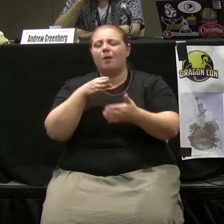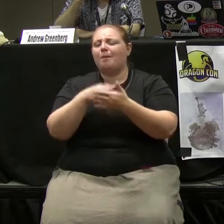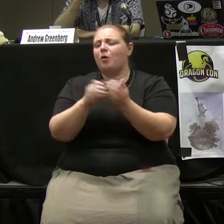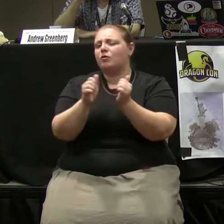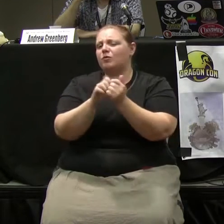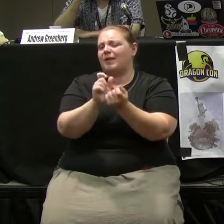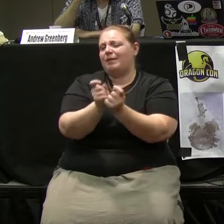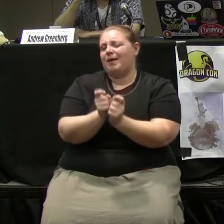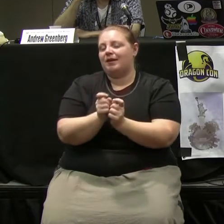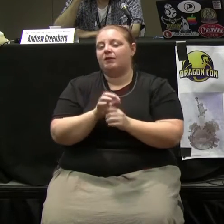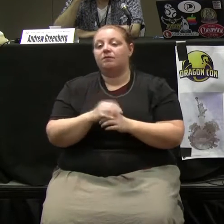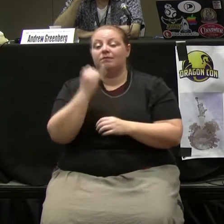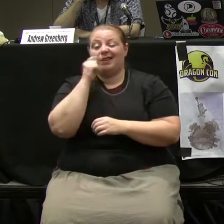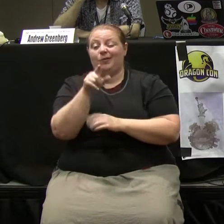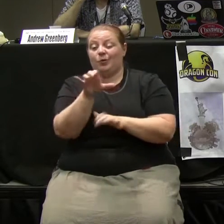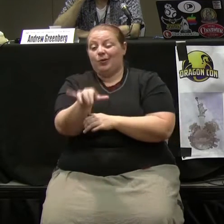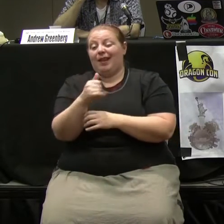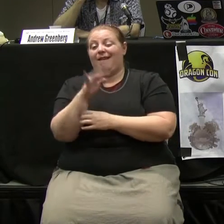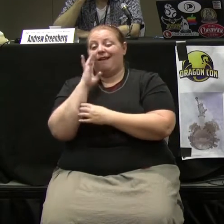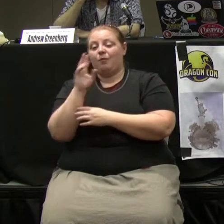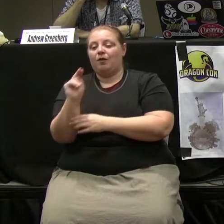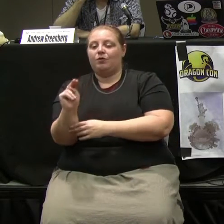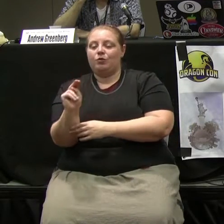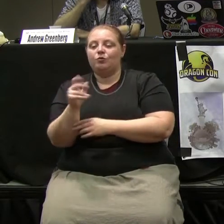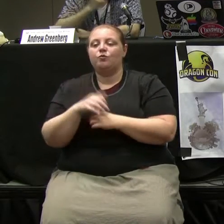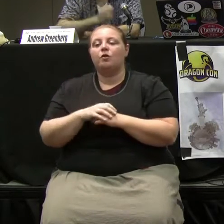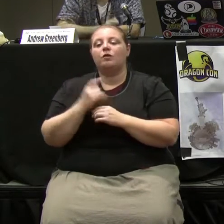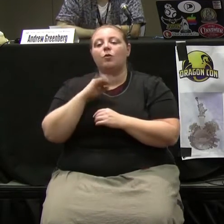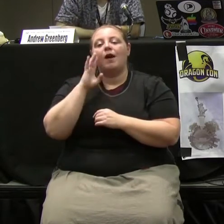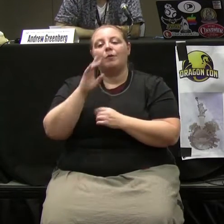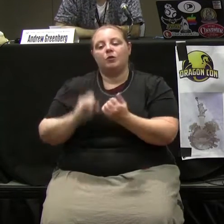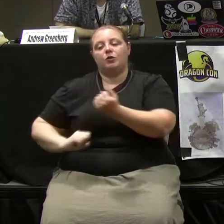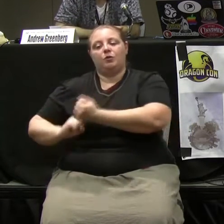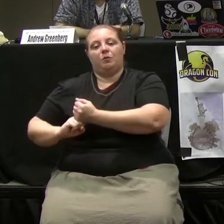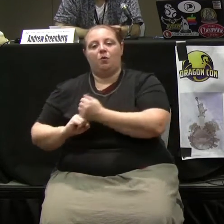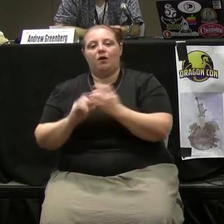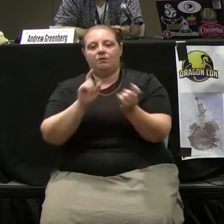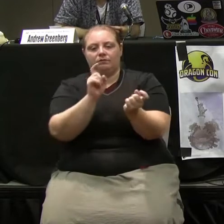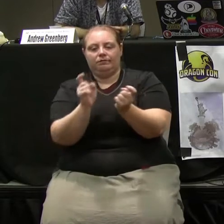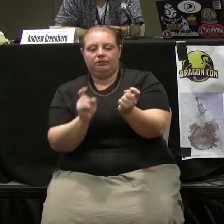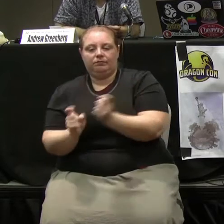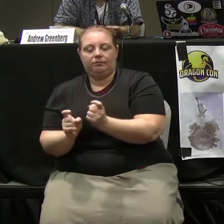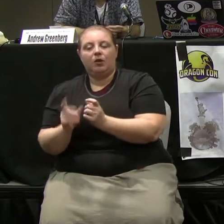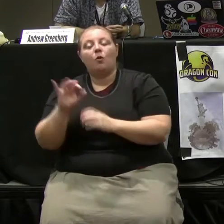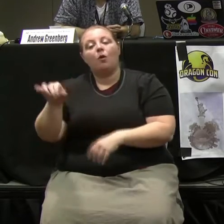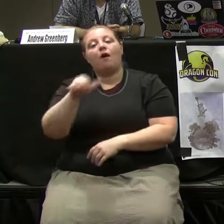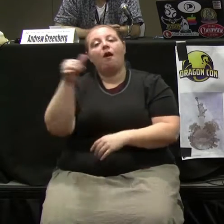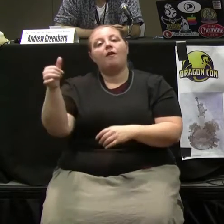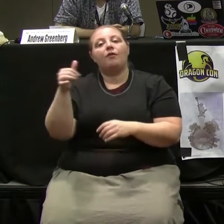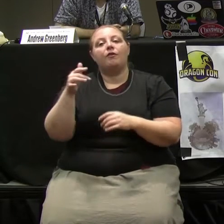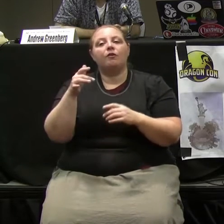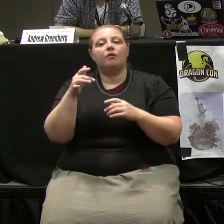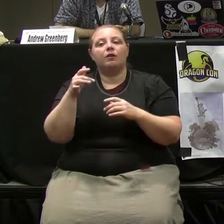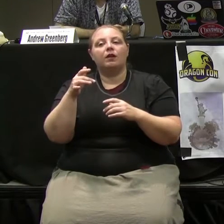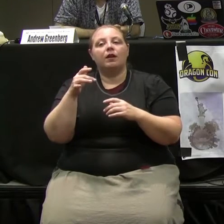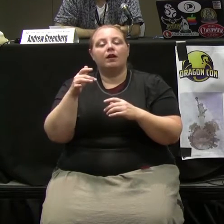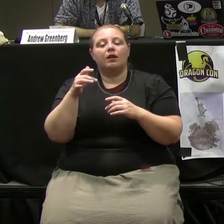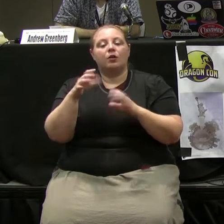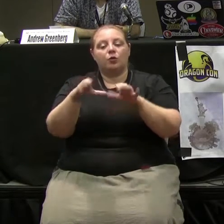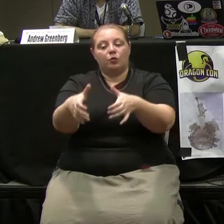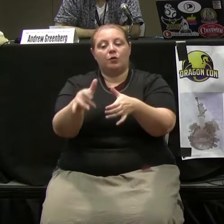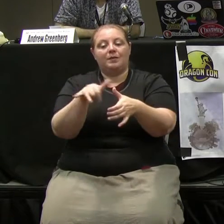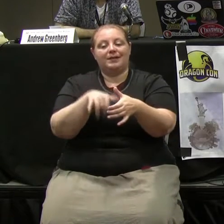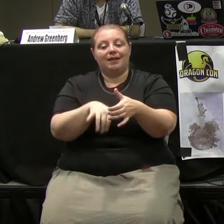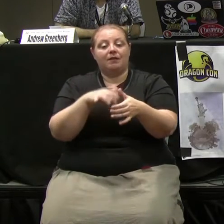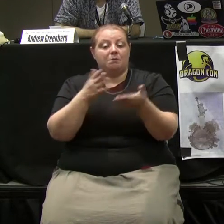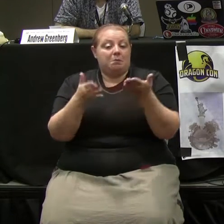go to neutral, or if you do this, I'll go to support. But you also have to look at other associations, that there are people who might have been opposed, and if you can work